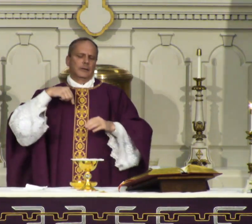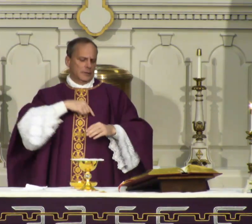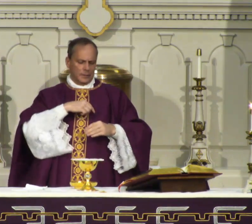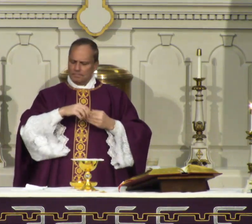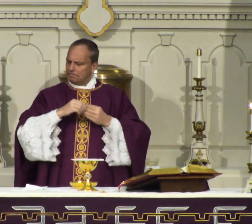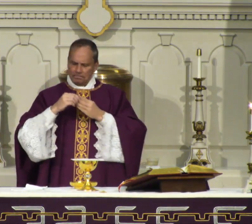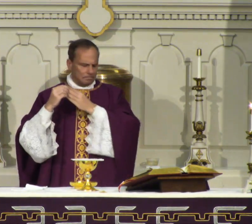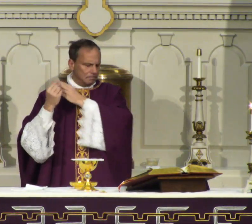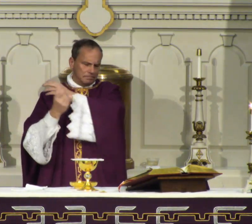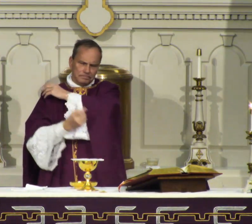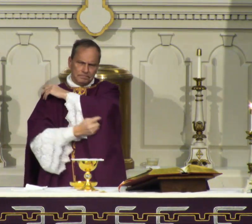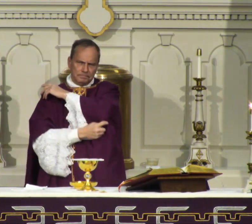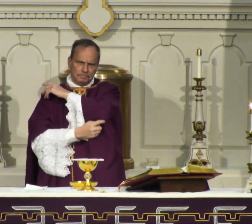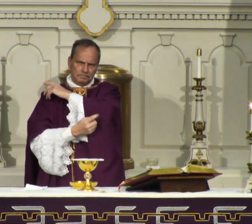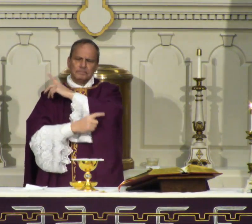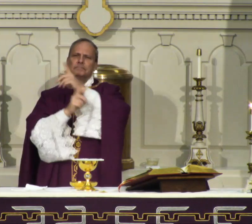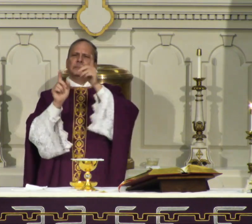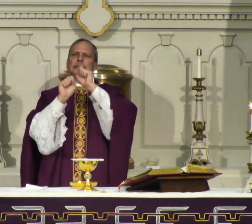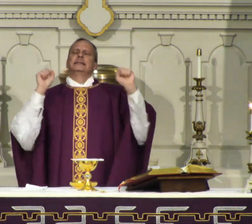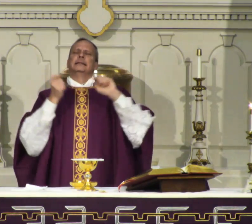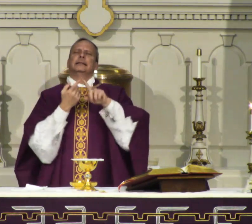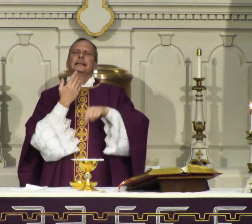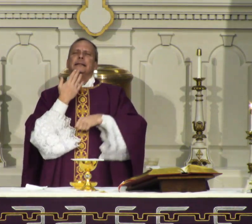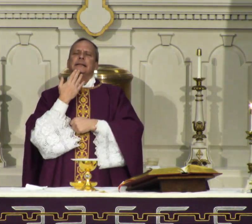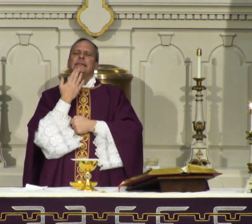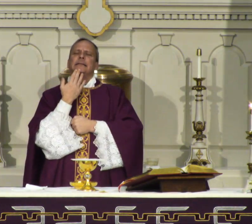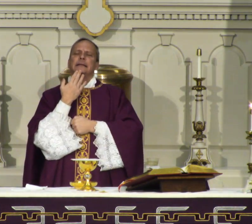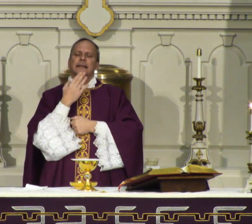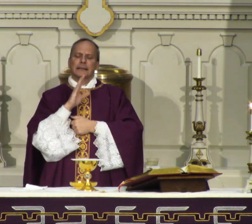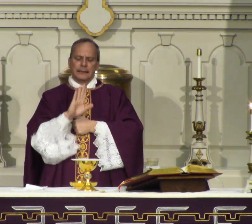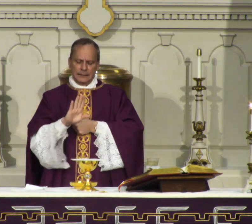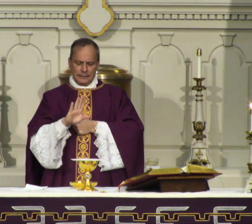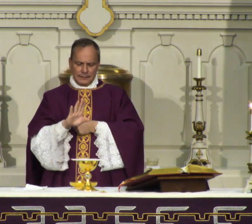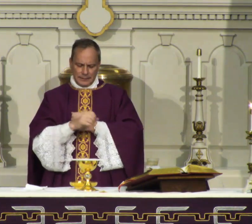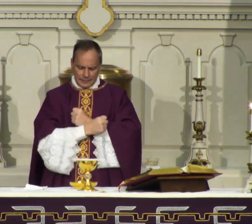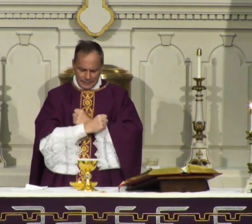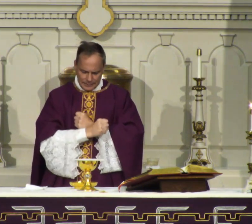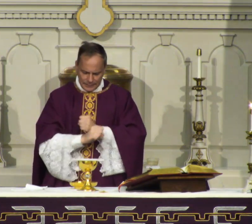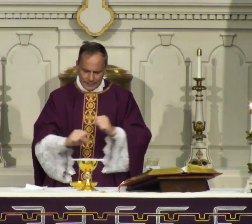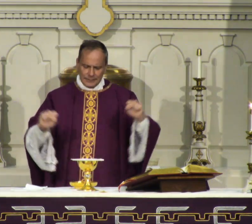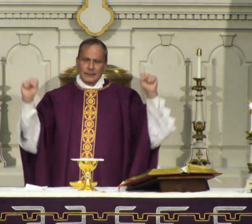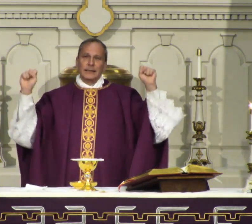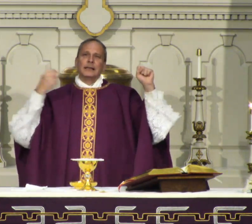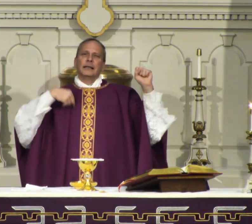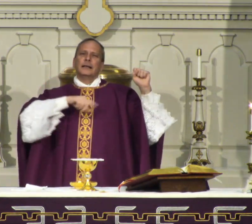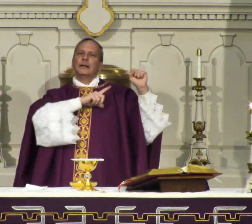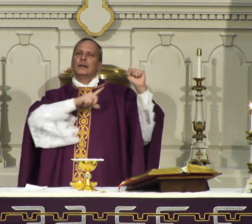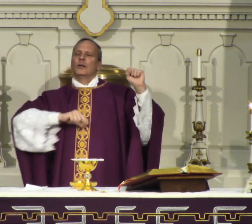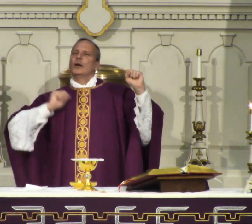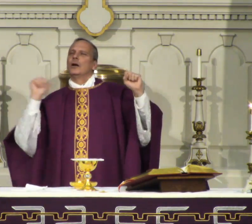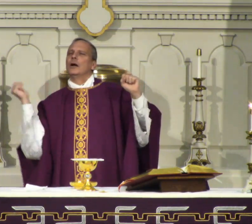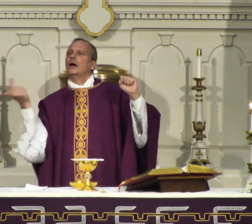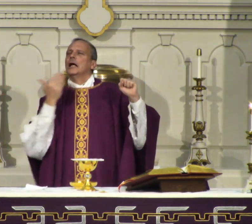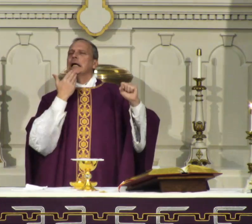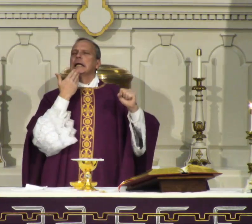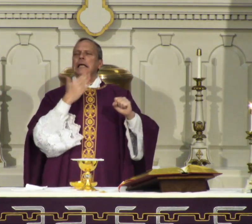us. And lead us not into temptation, but deliver us from evil.